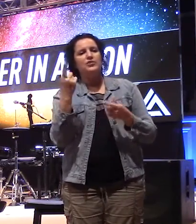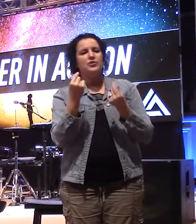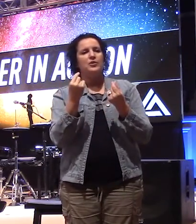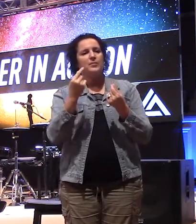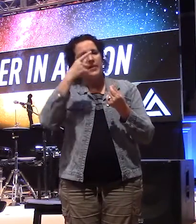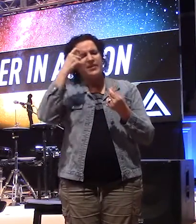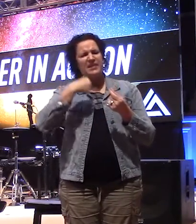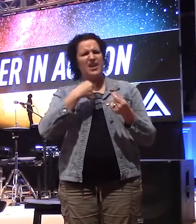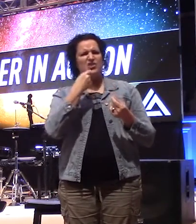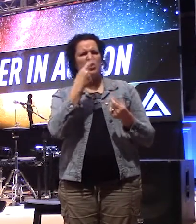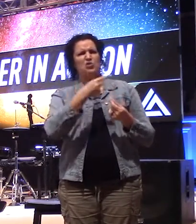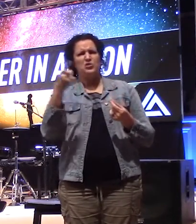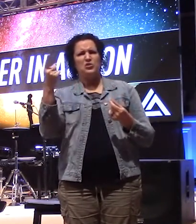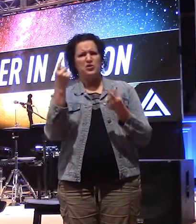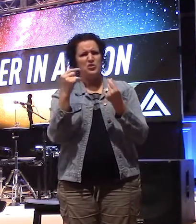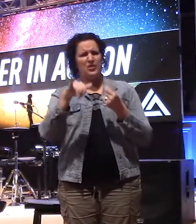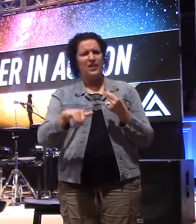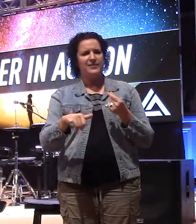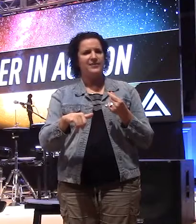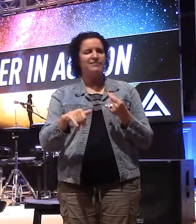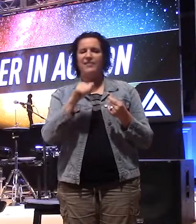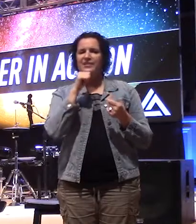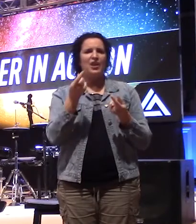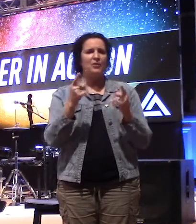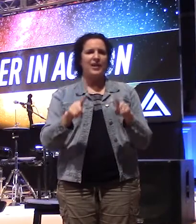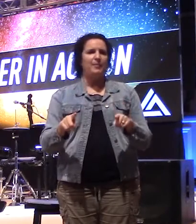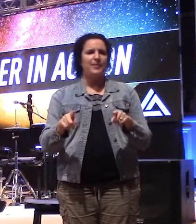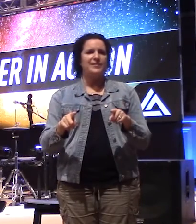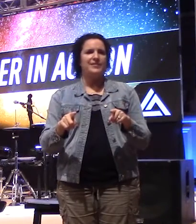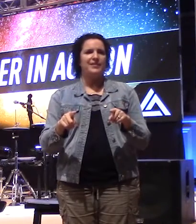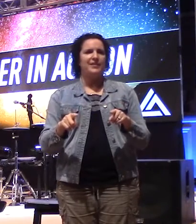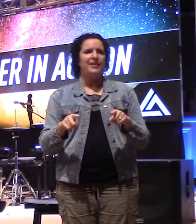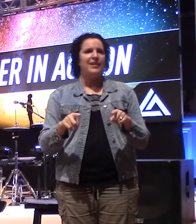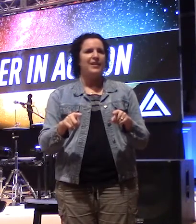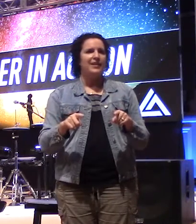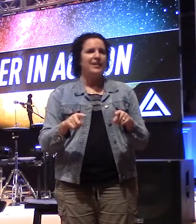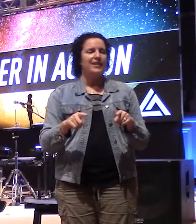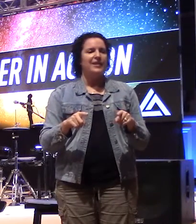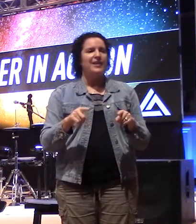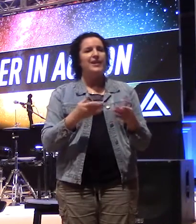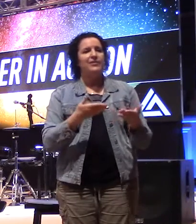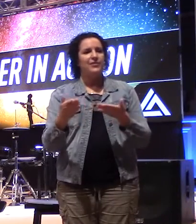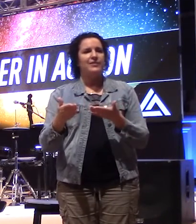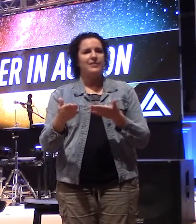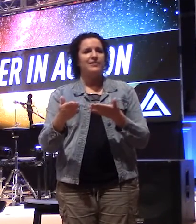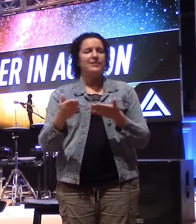follows me will receive many times on this earth and on top of that eternal life.